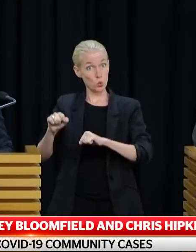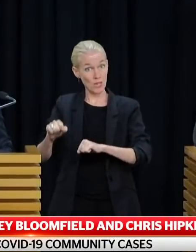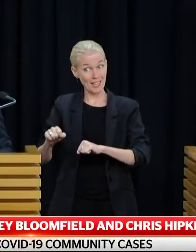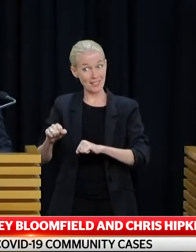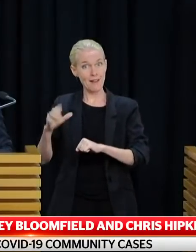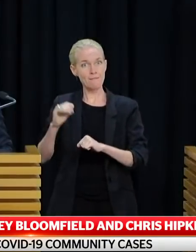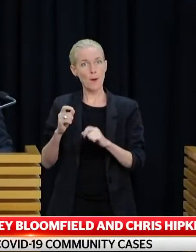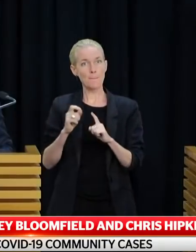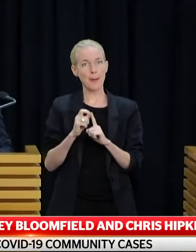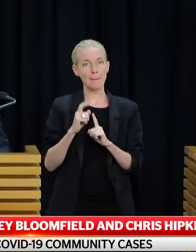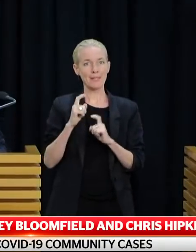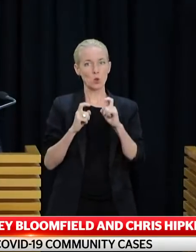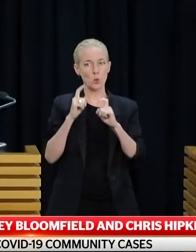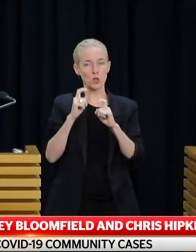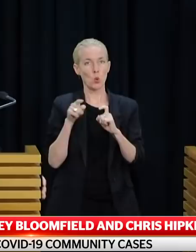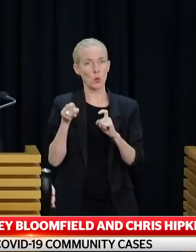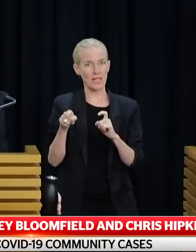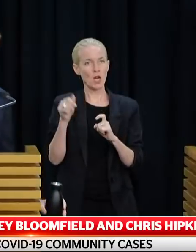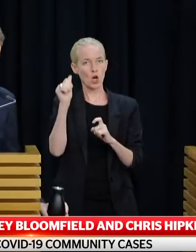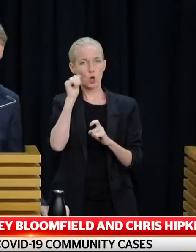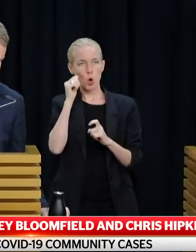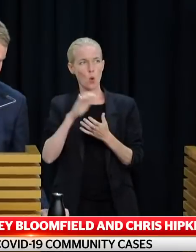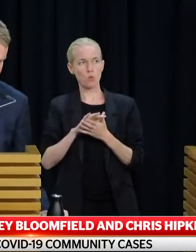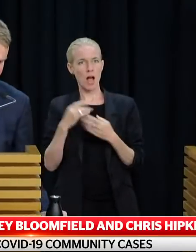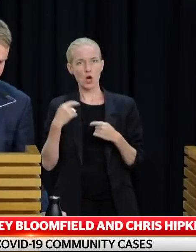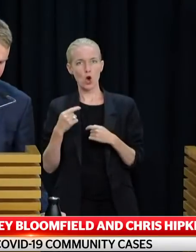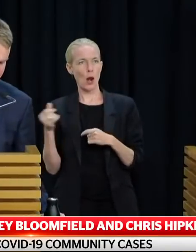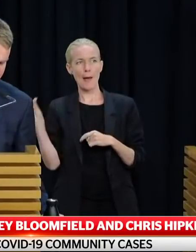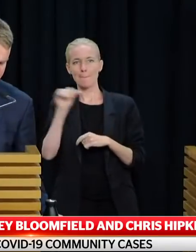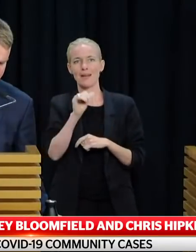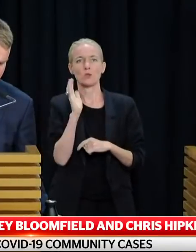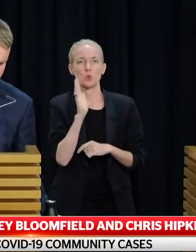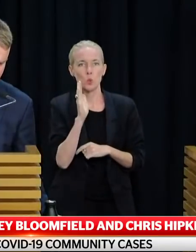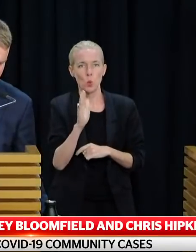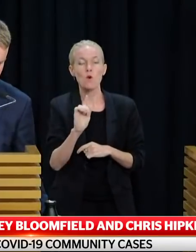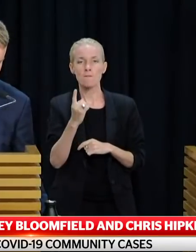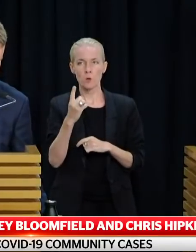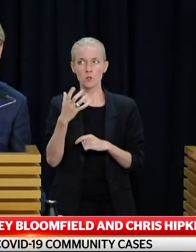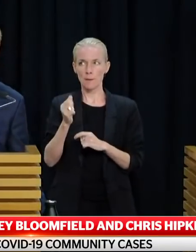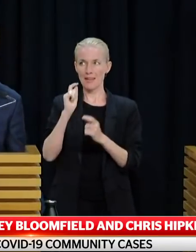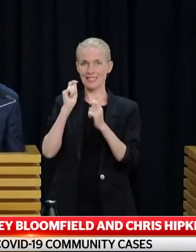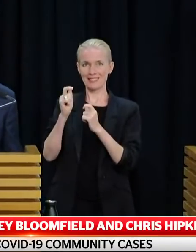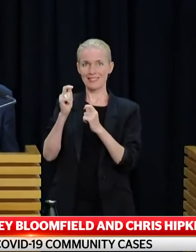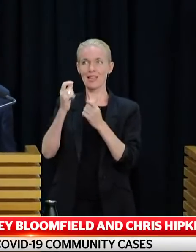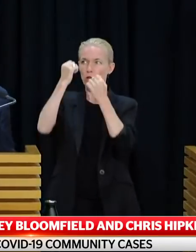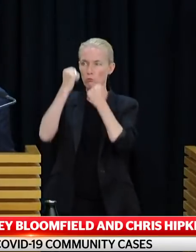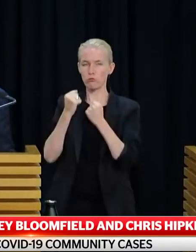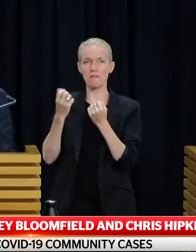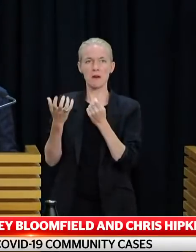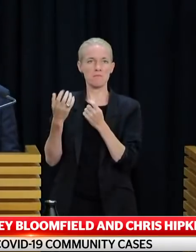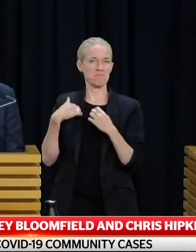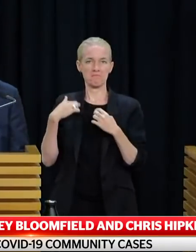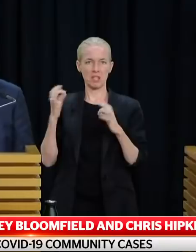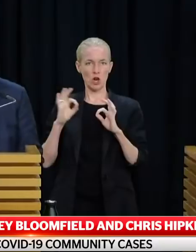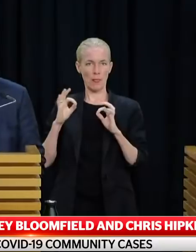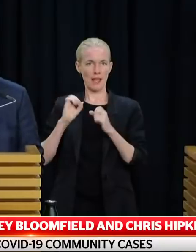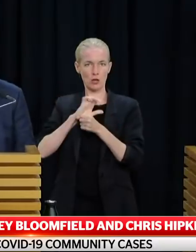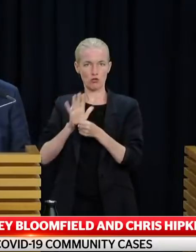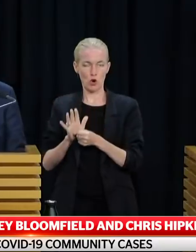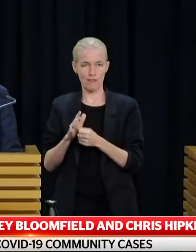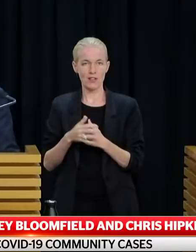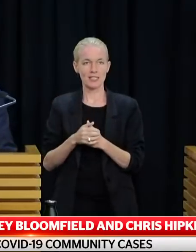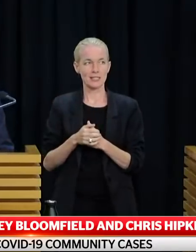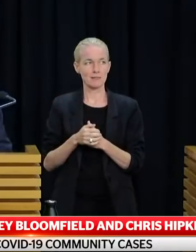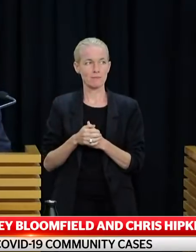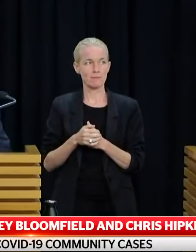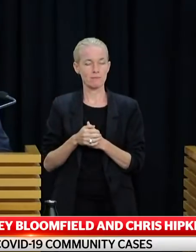to school and was tested on Monday. There is also, if I look across that group, a number of them have been contacted, but still not gone out for